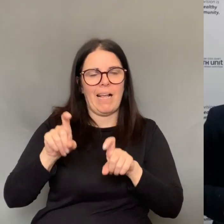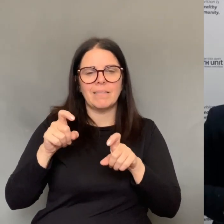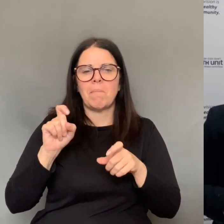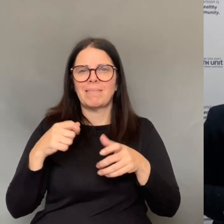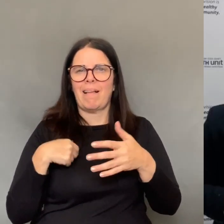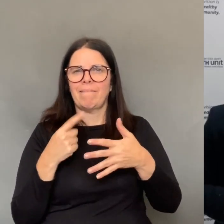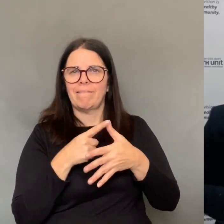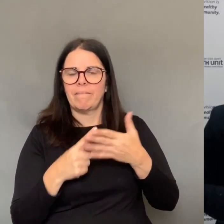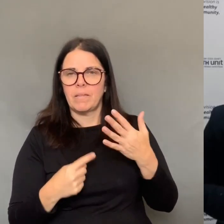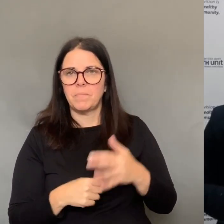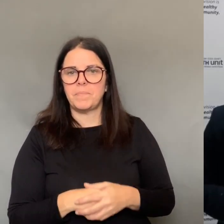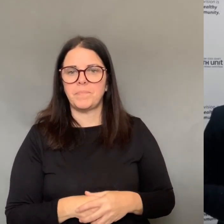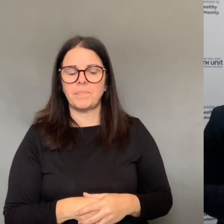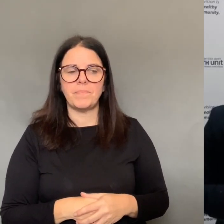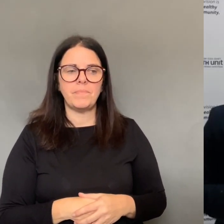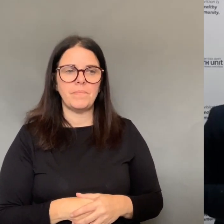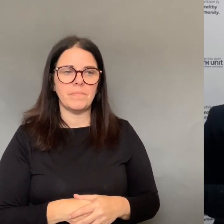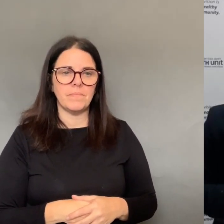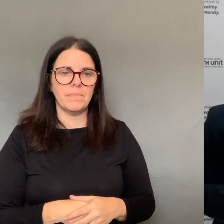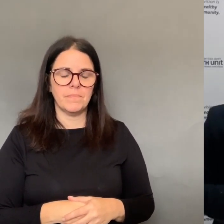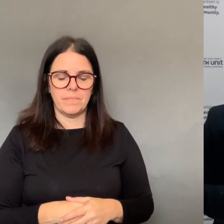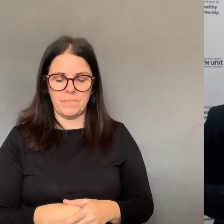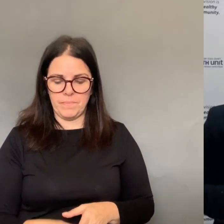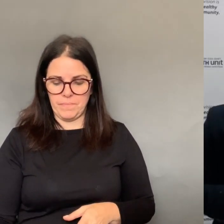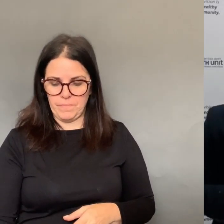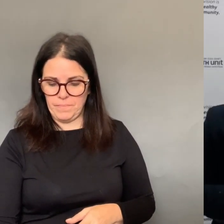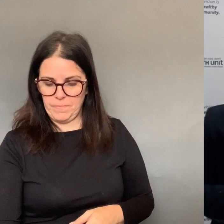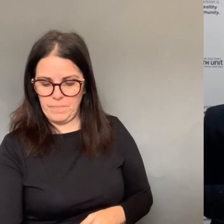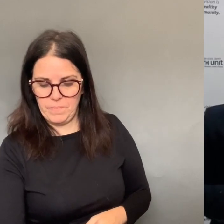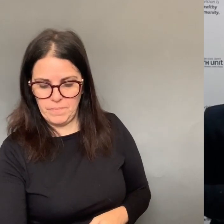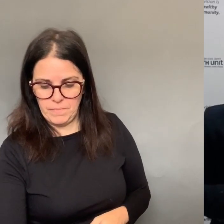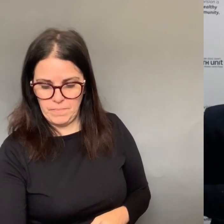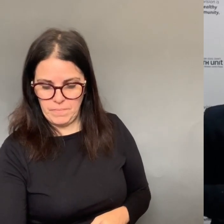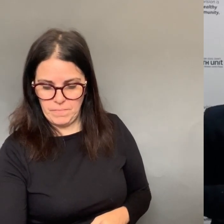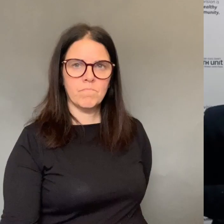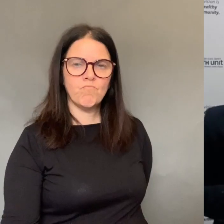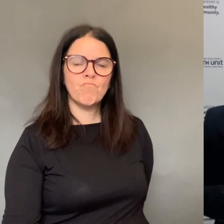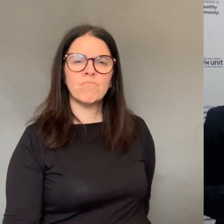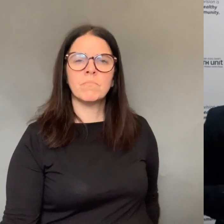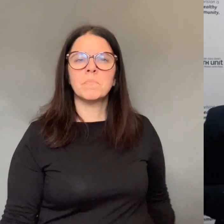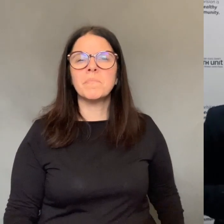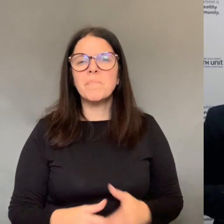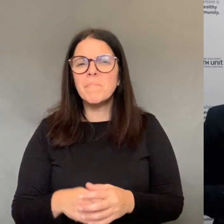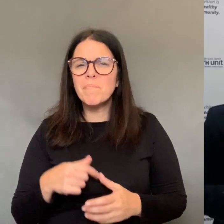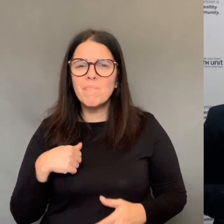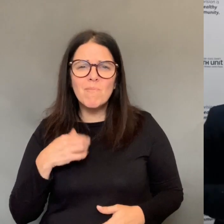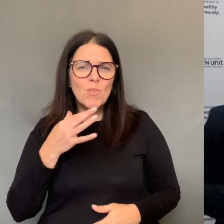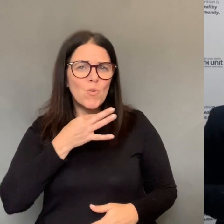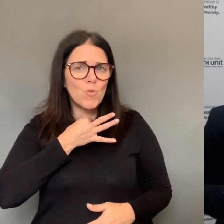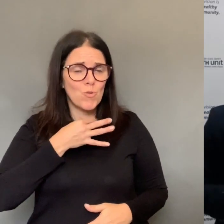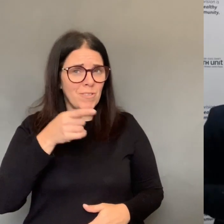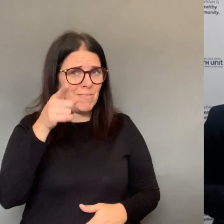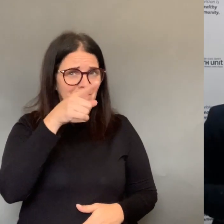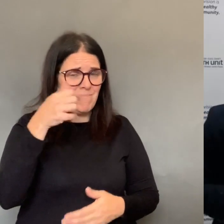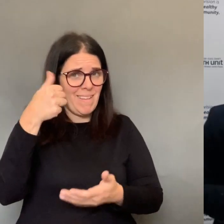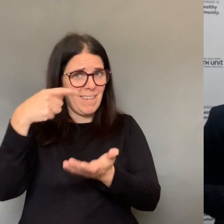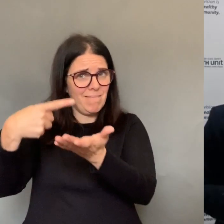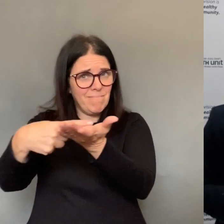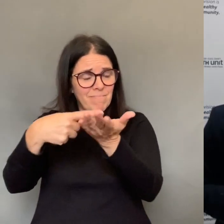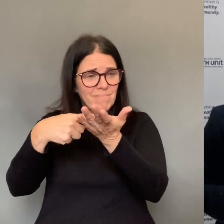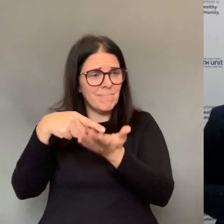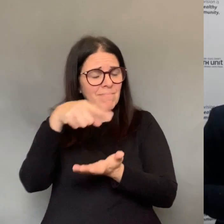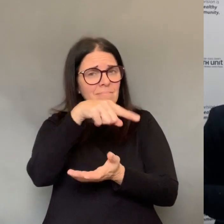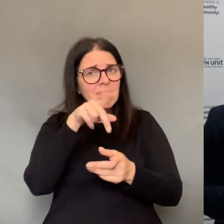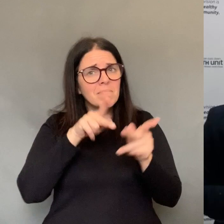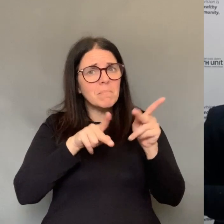felt it? No, absolutely. Those conversations are going on right now, and we will see some proactive testing